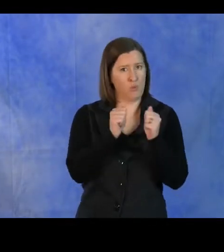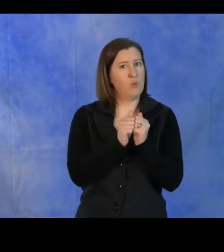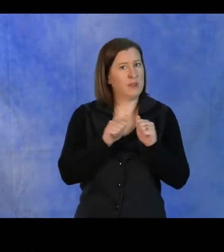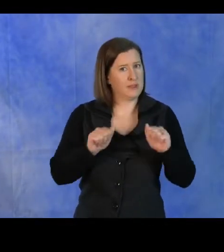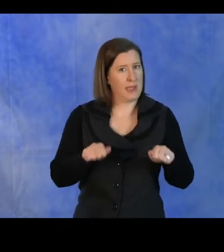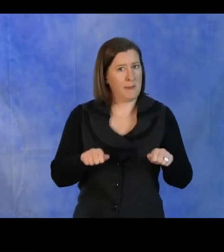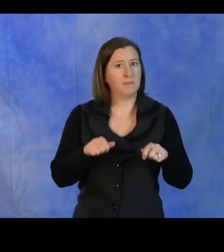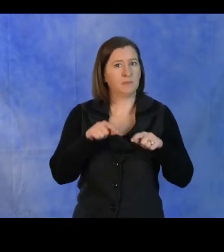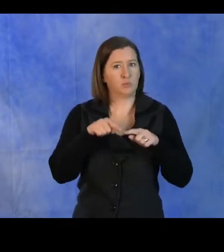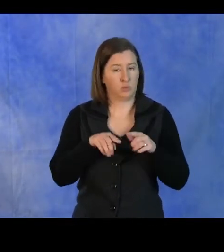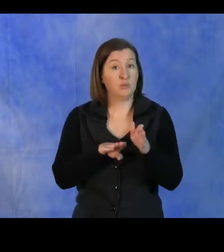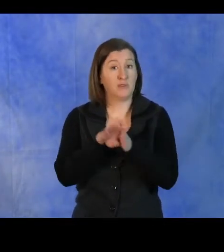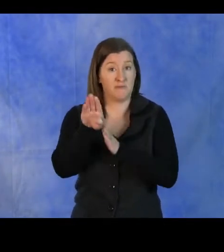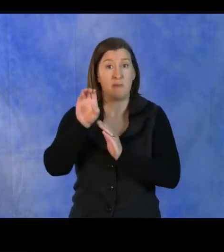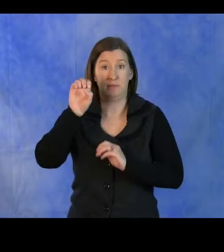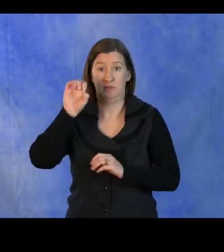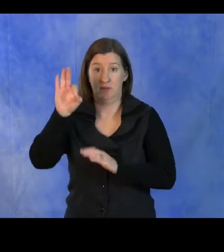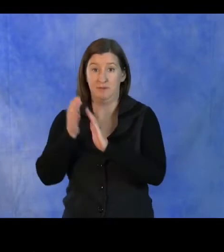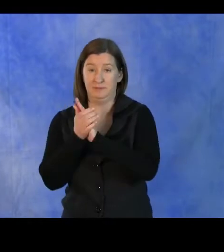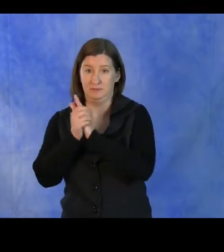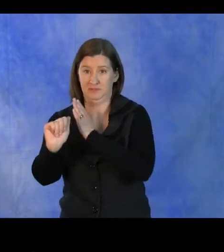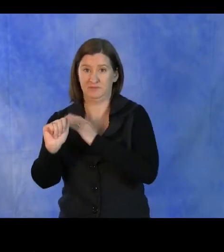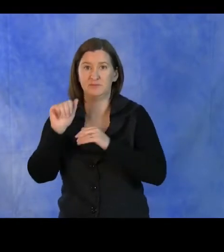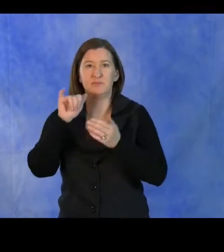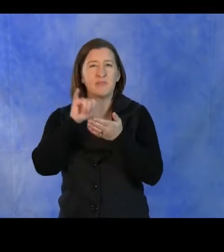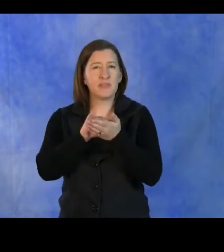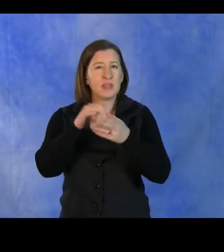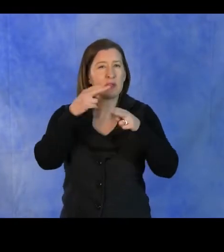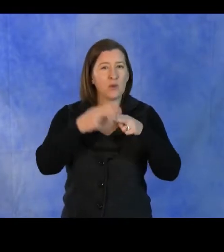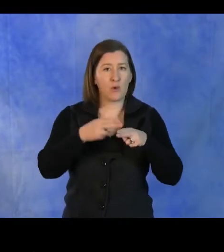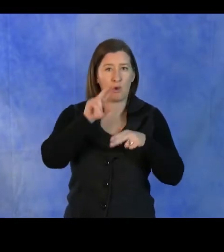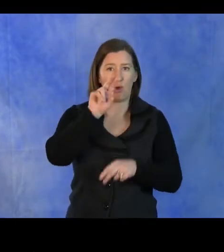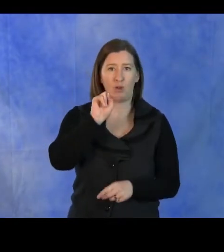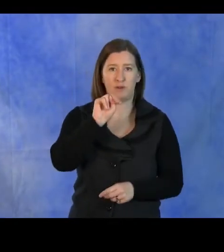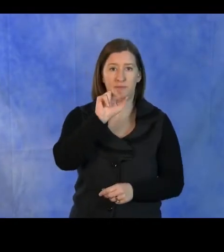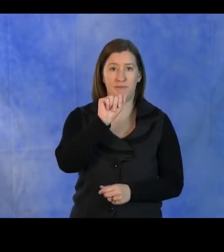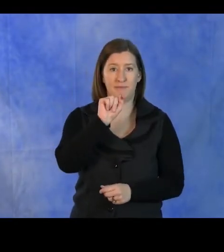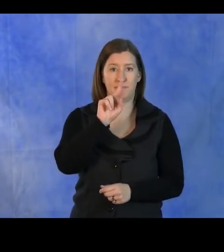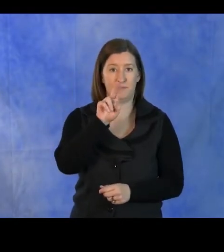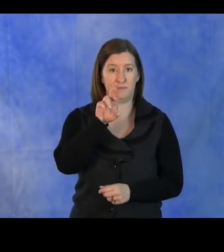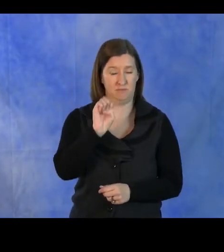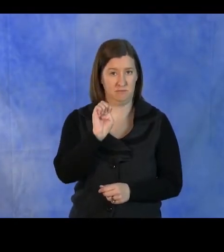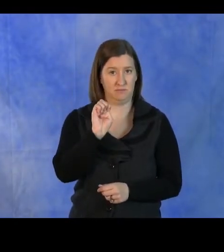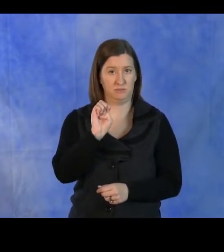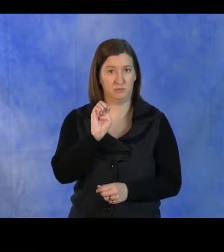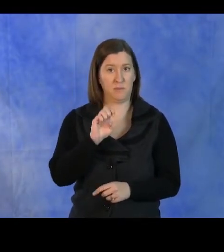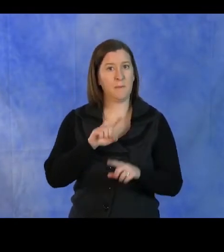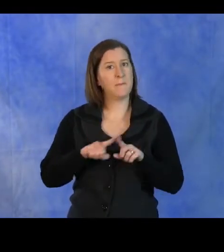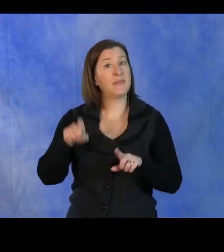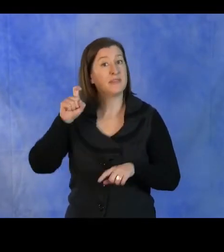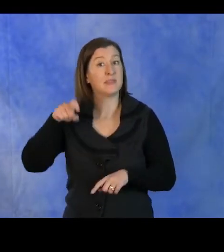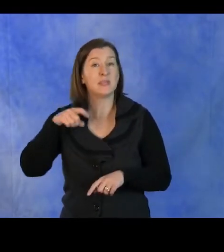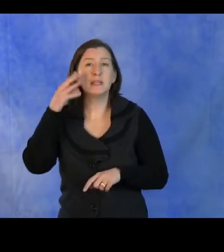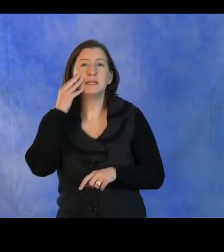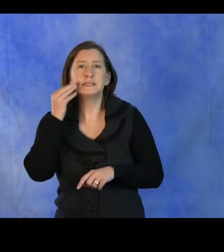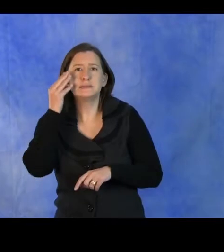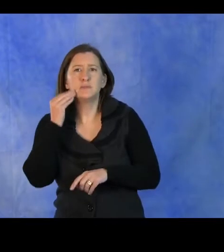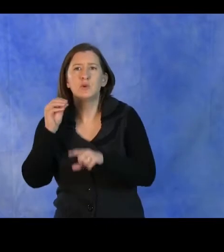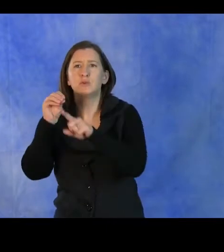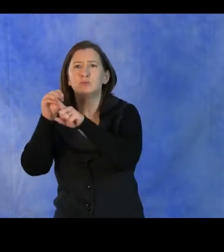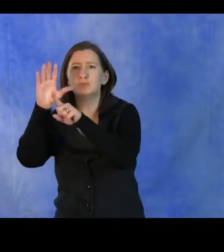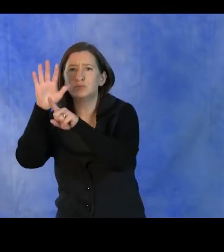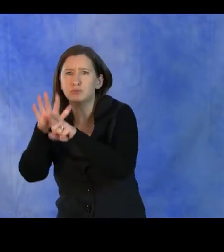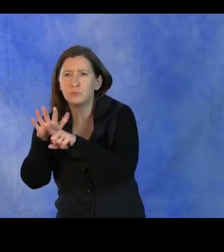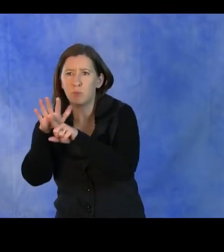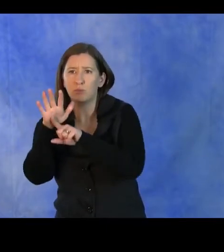If a child is born with the ability to develop EF skills, that's called nature,